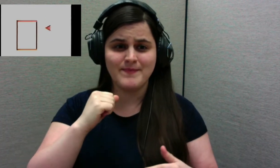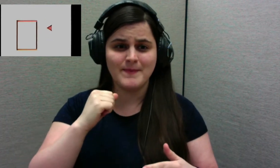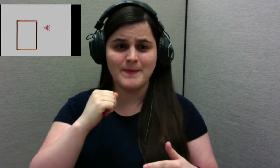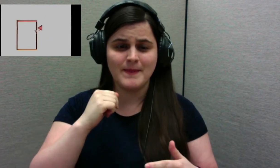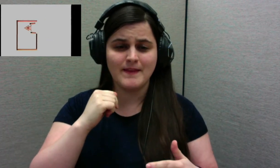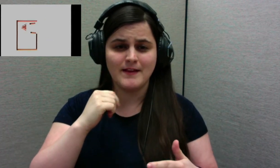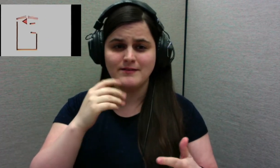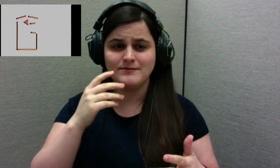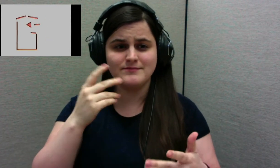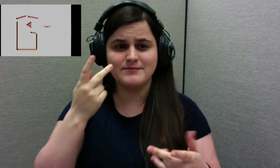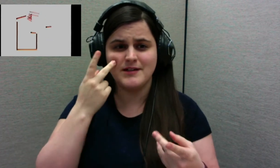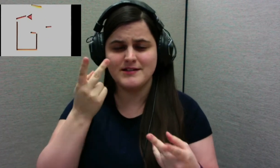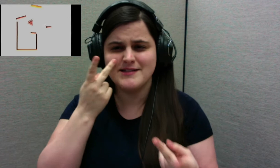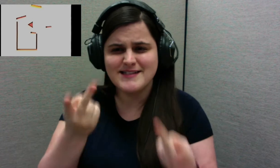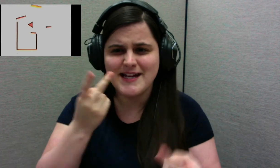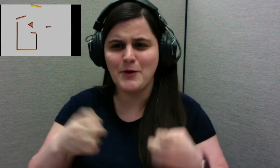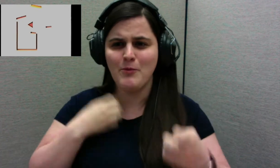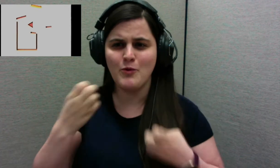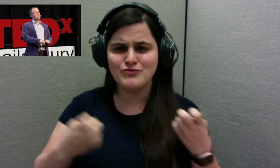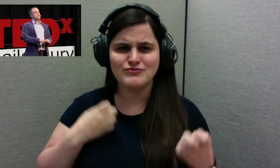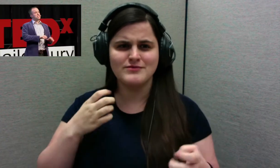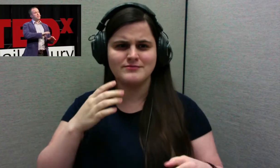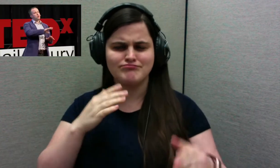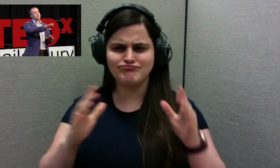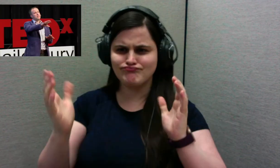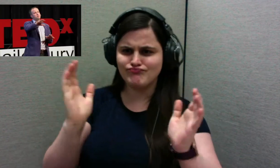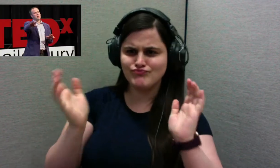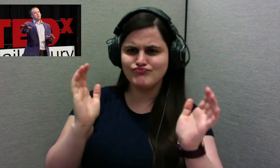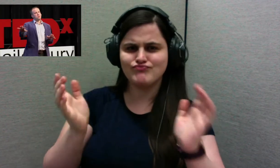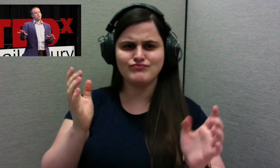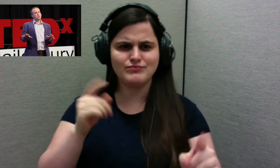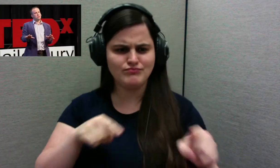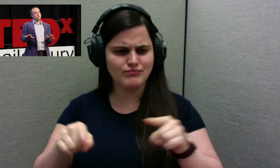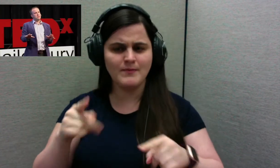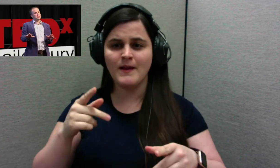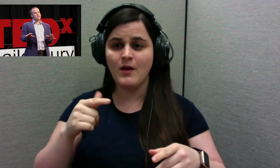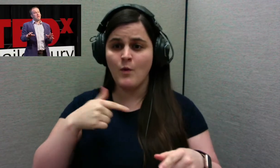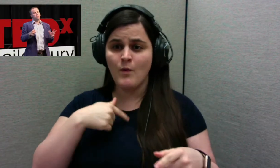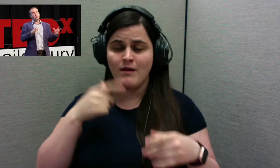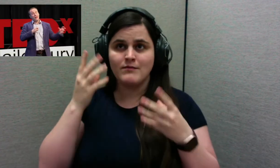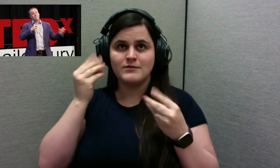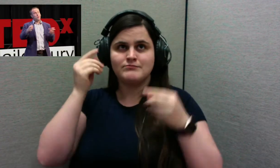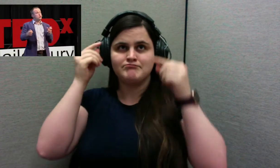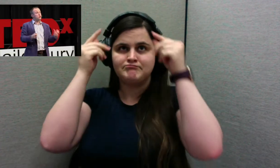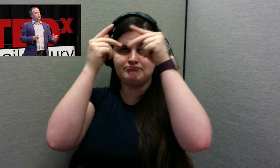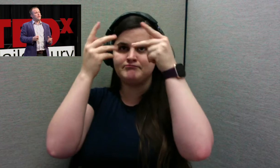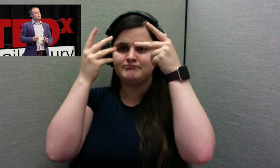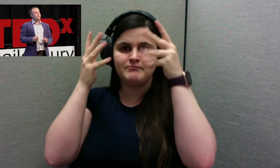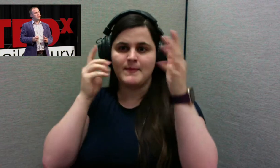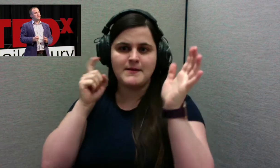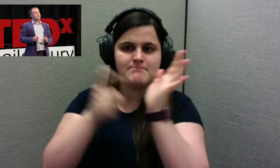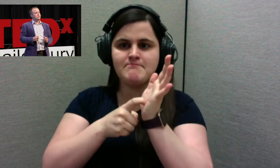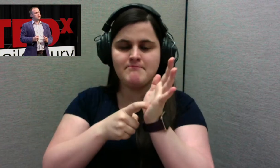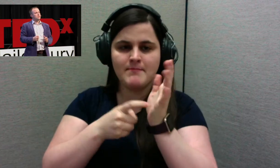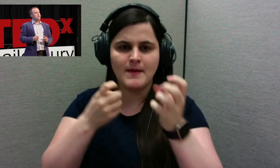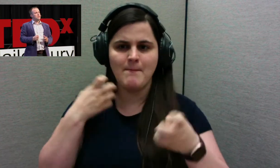almost as though human beings are hardwired to see those things around us in emotional ways that we